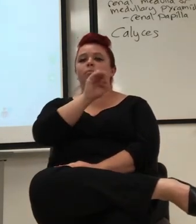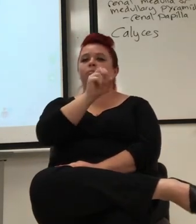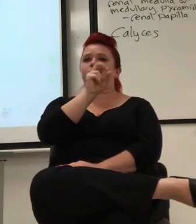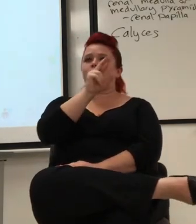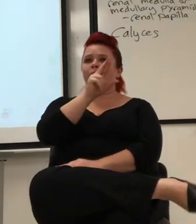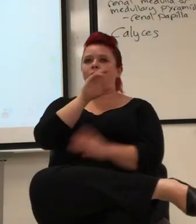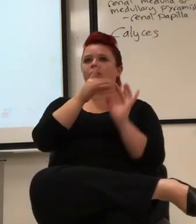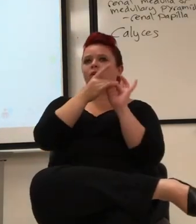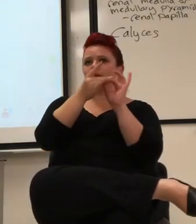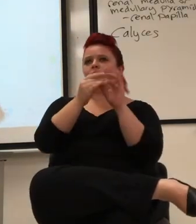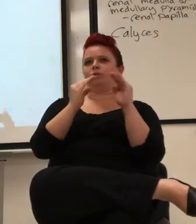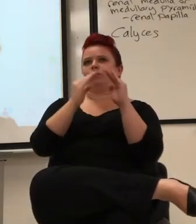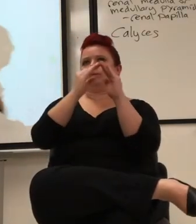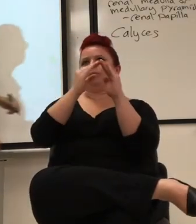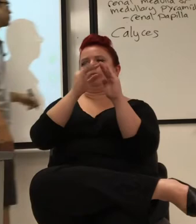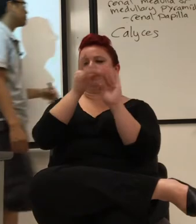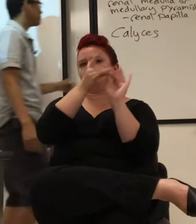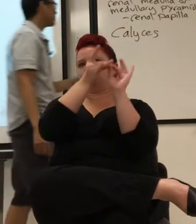pyramid.